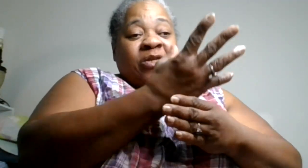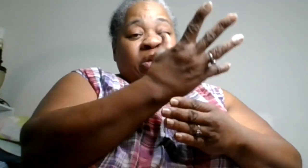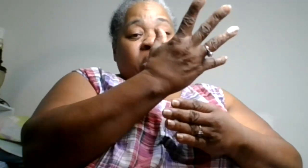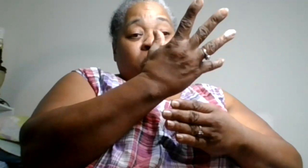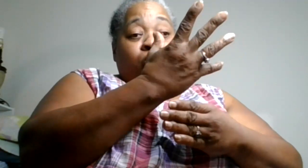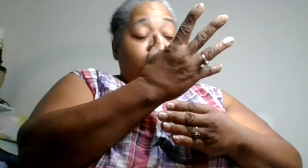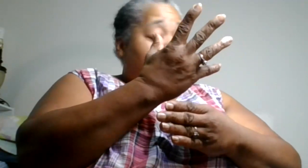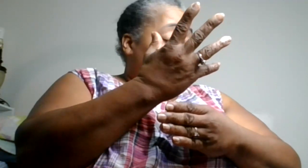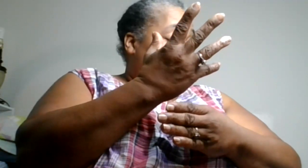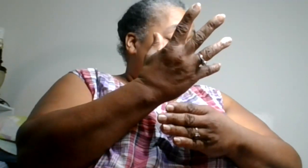Grow.